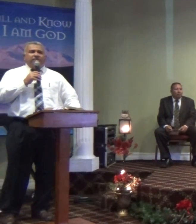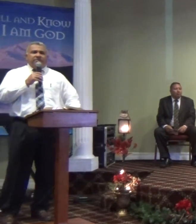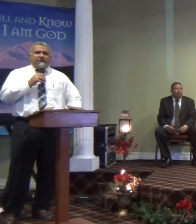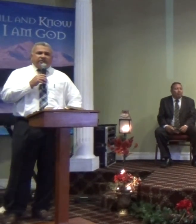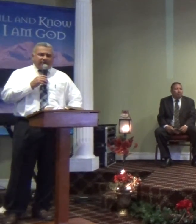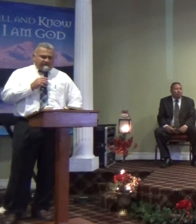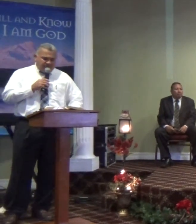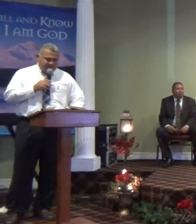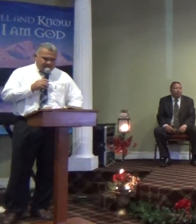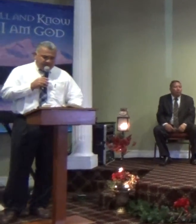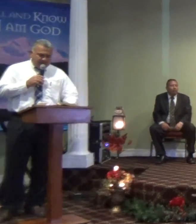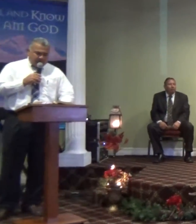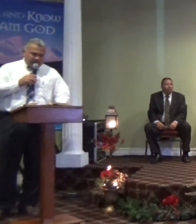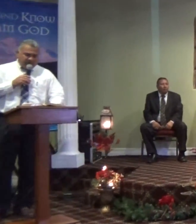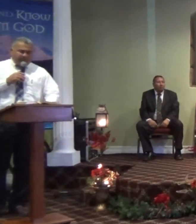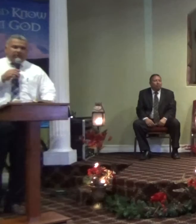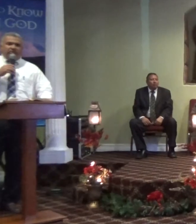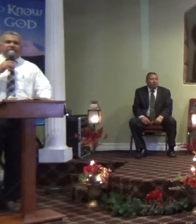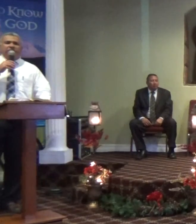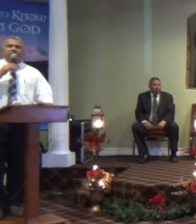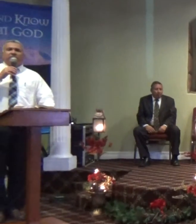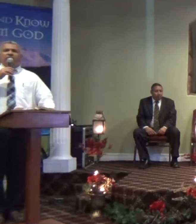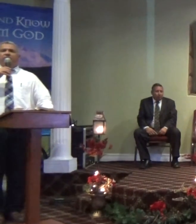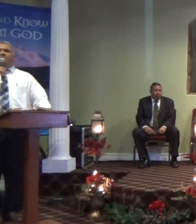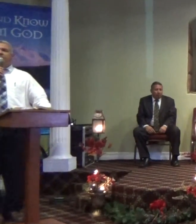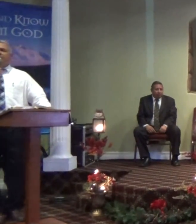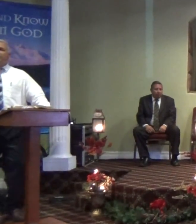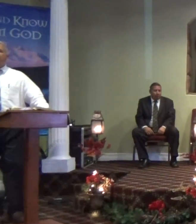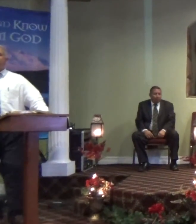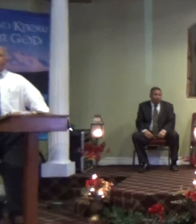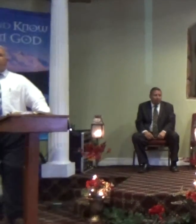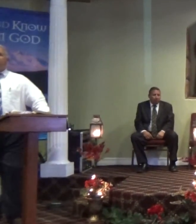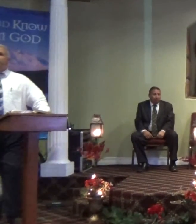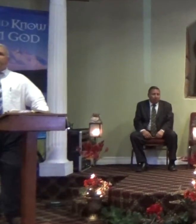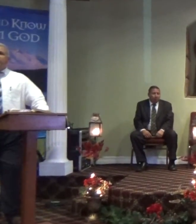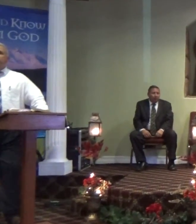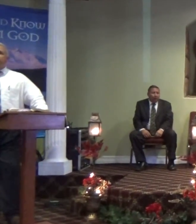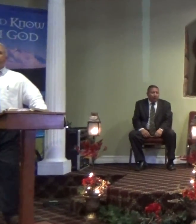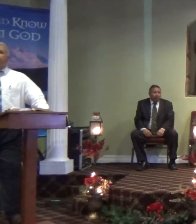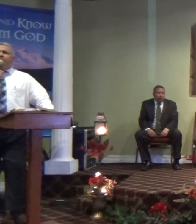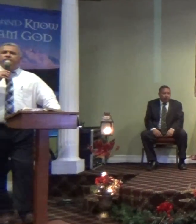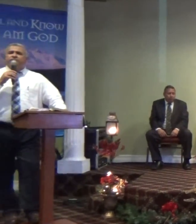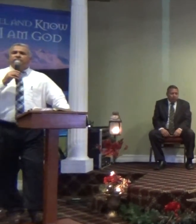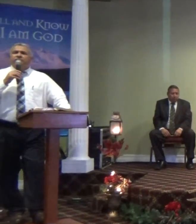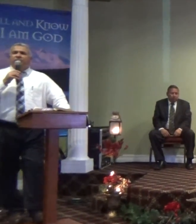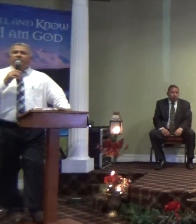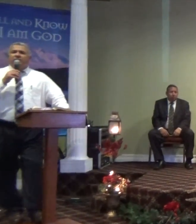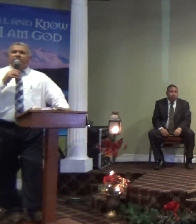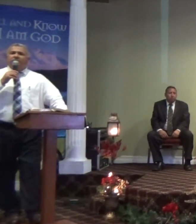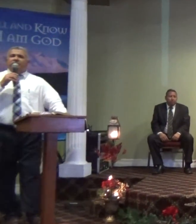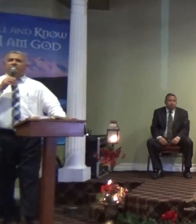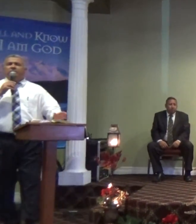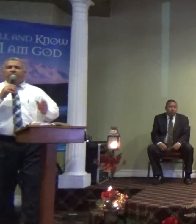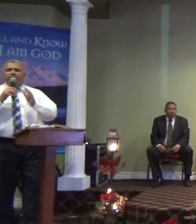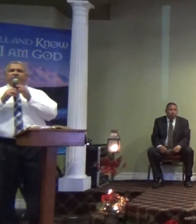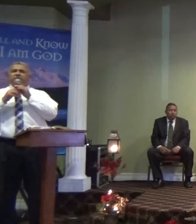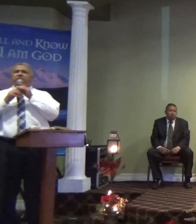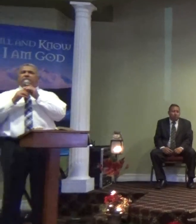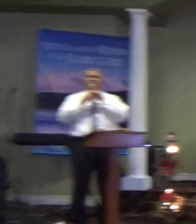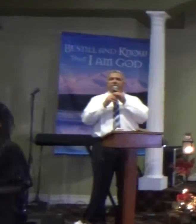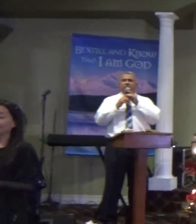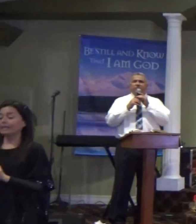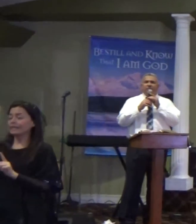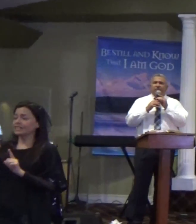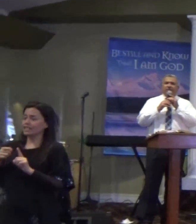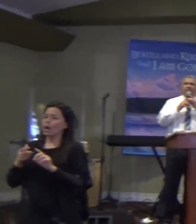he's going to baptize Nuestro them. hermano Ezequiel Brother va a Ezekiel, bautizar al hermano a Francisco. going to baptize Brother